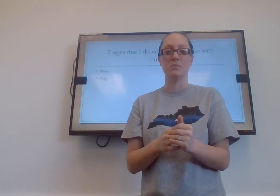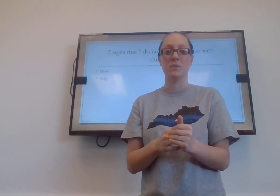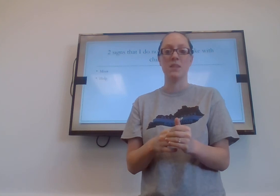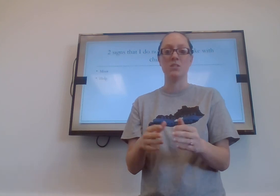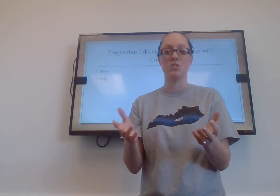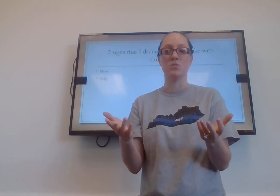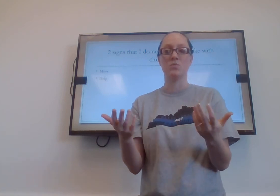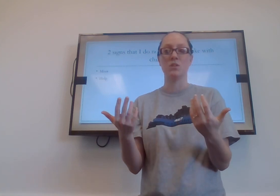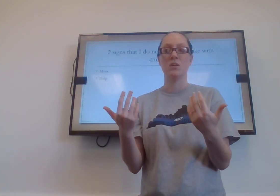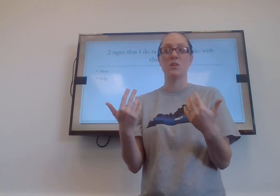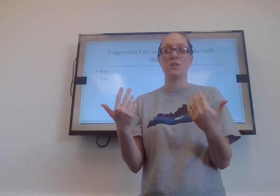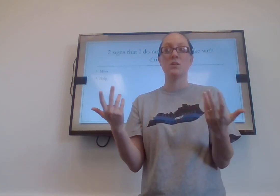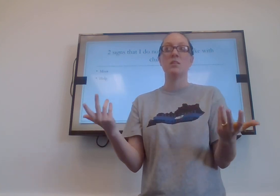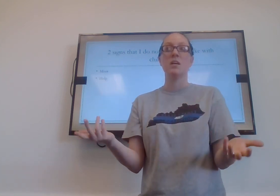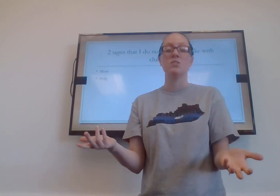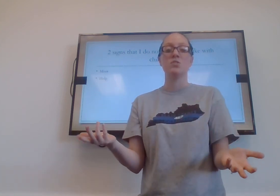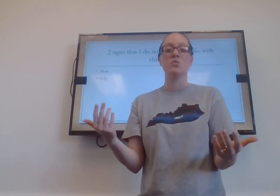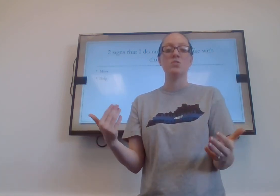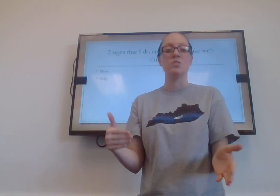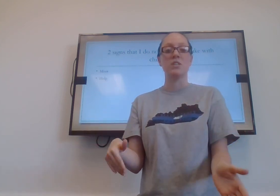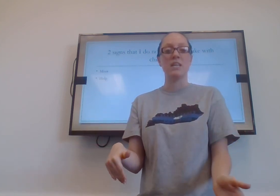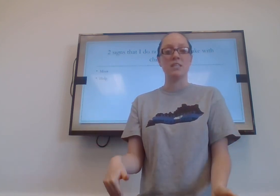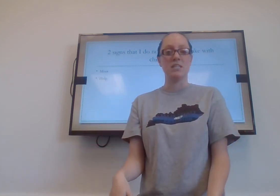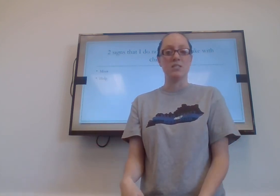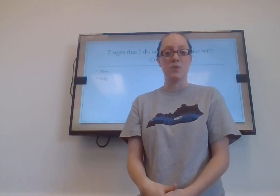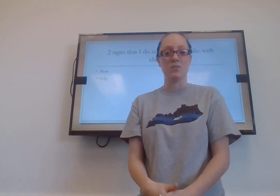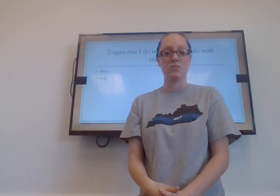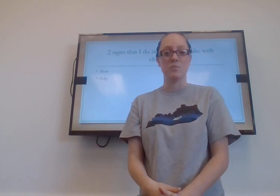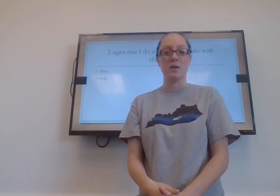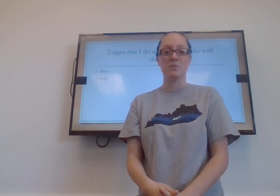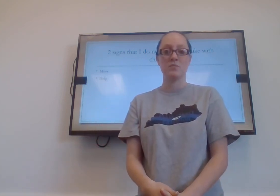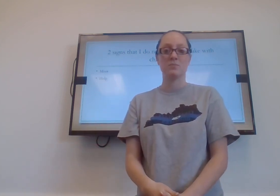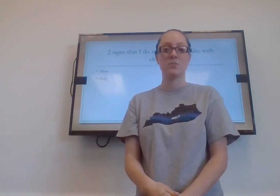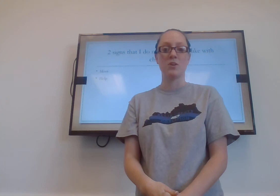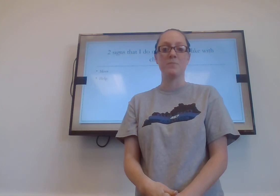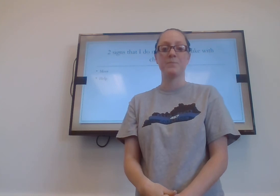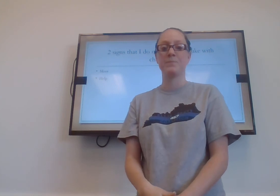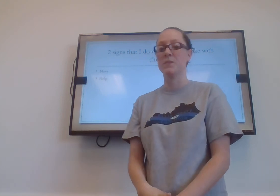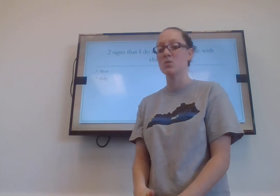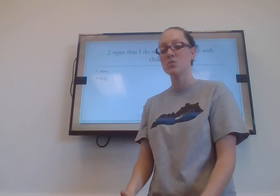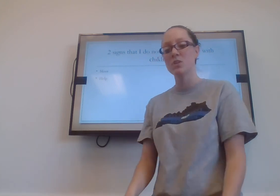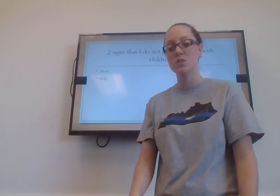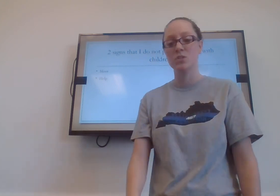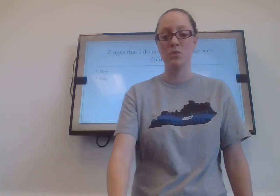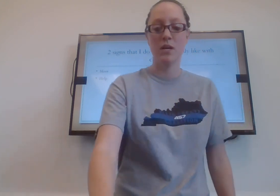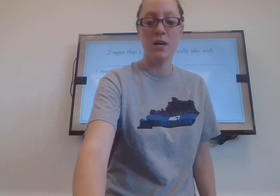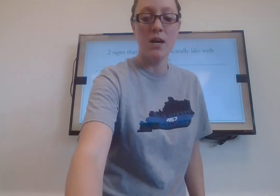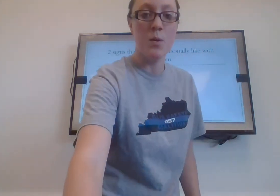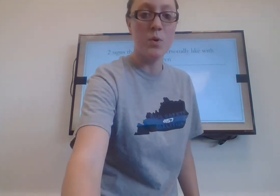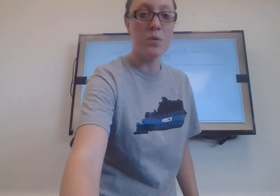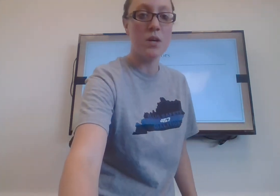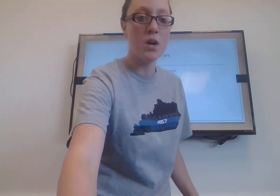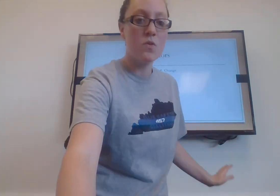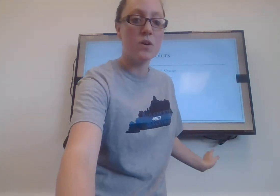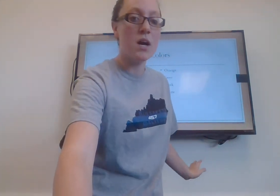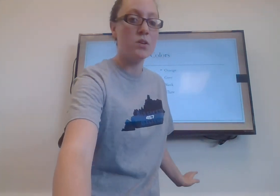and they choose to take the easy route sometimes. So those are the only two. We were going to go over